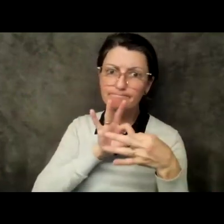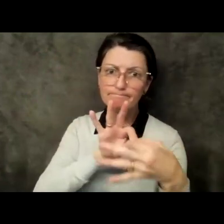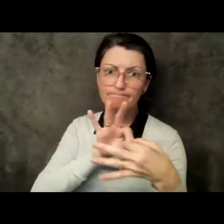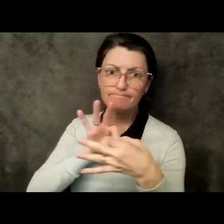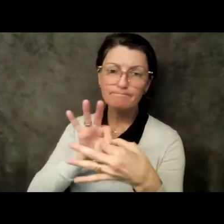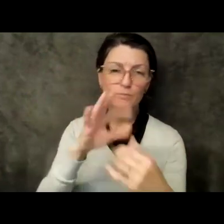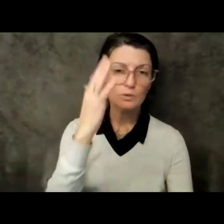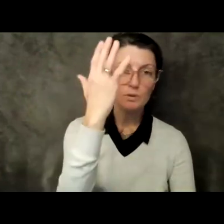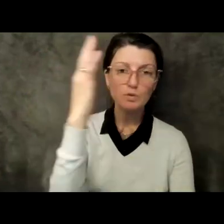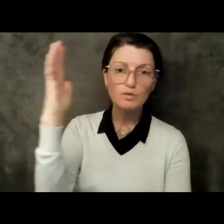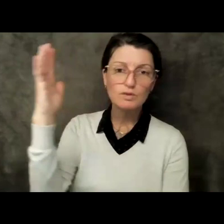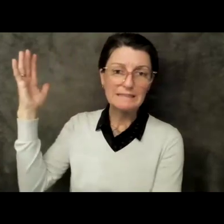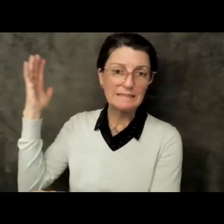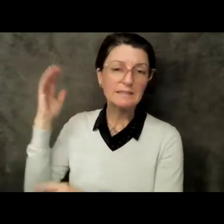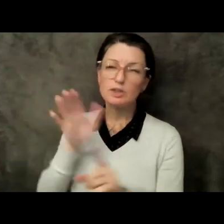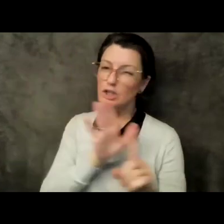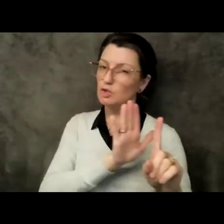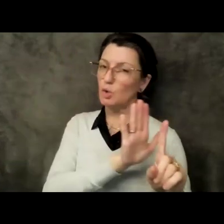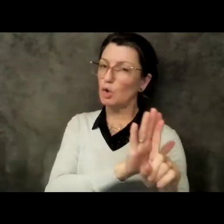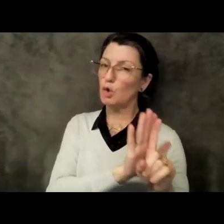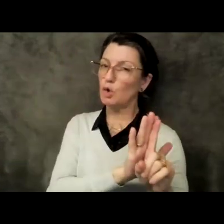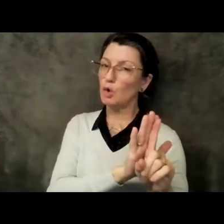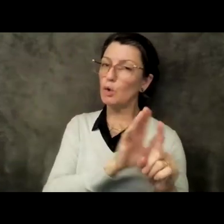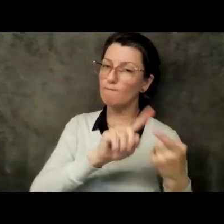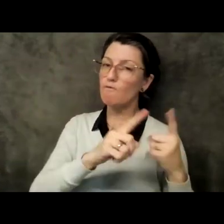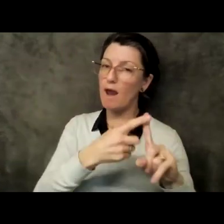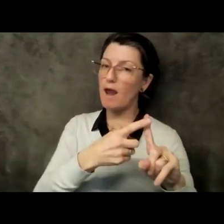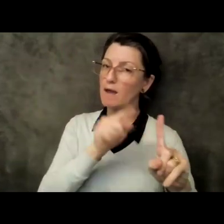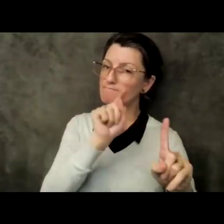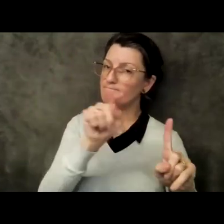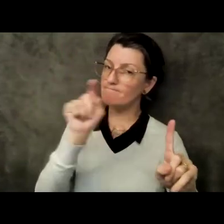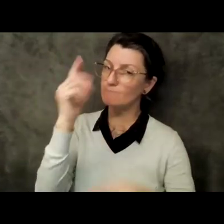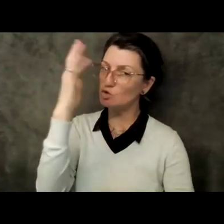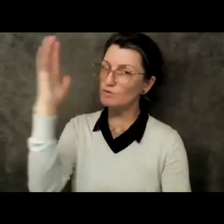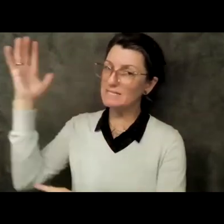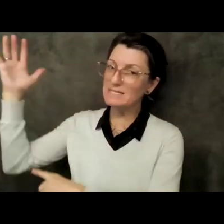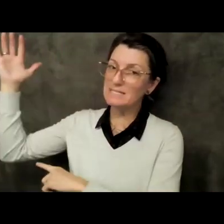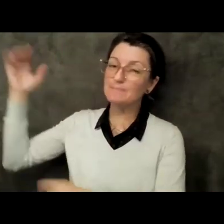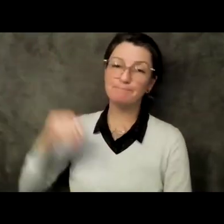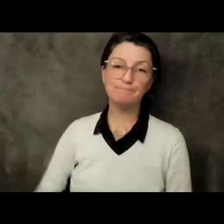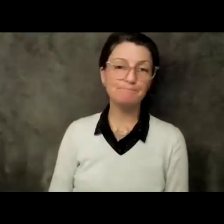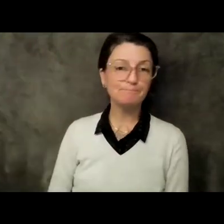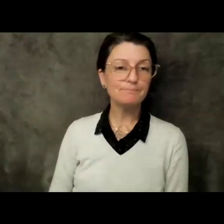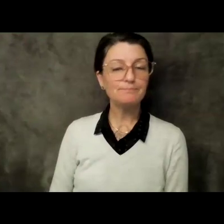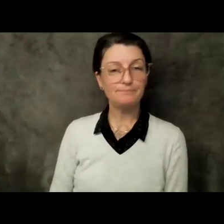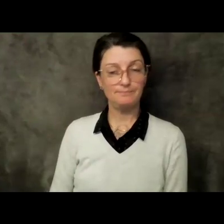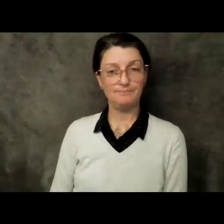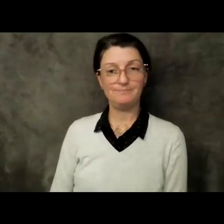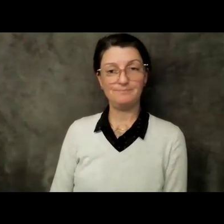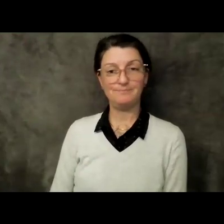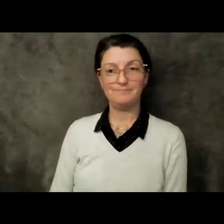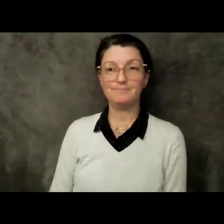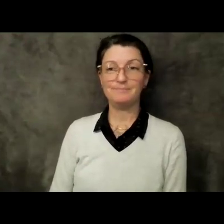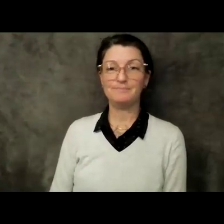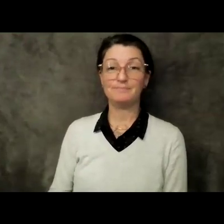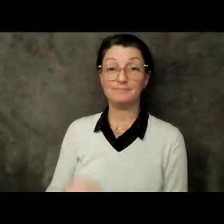to trees. Trees are her friends, to say the least. So this